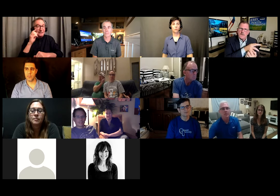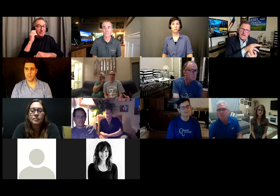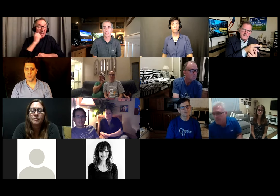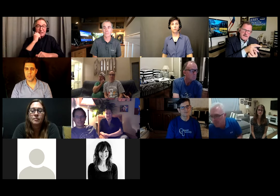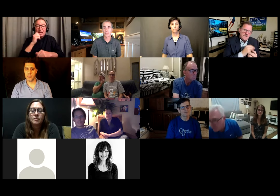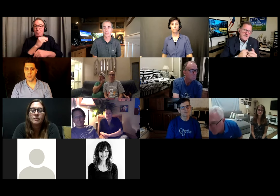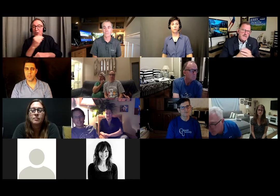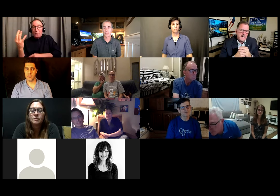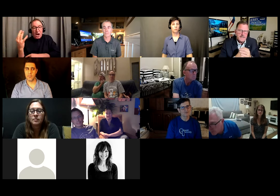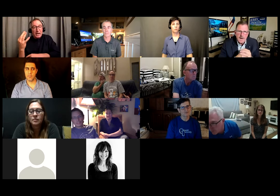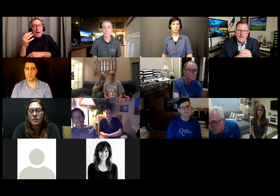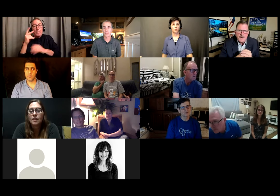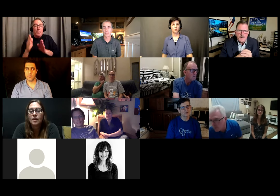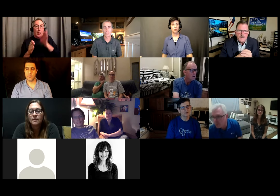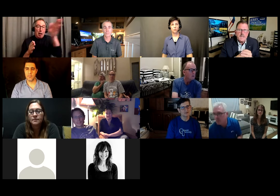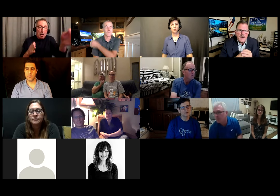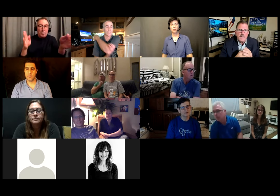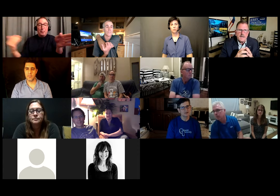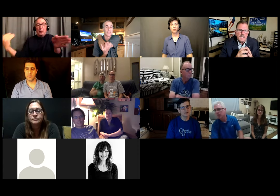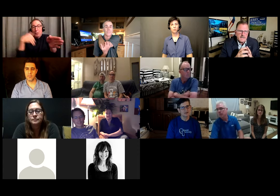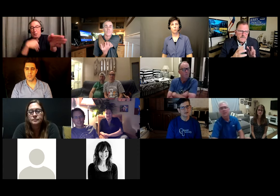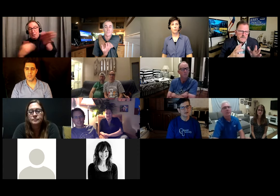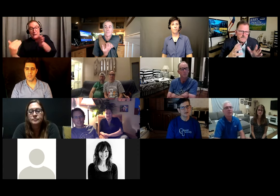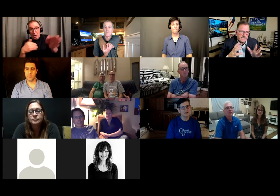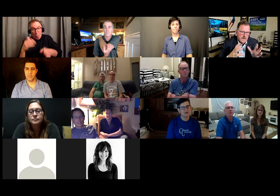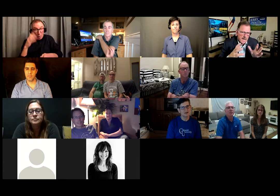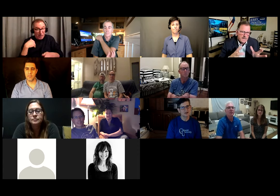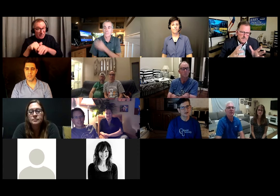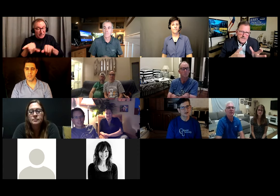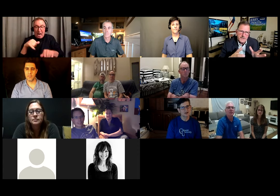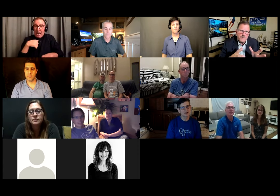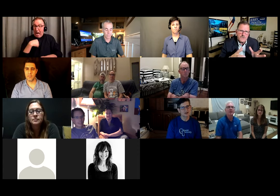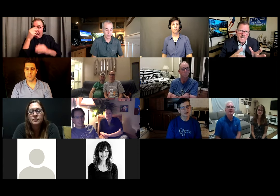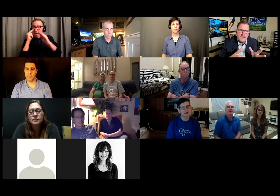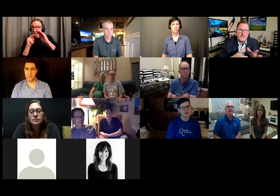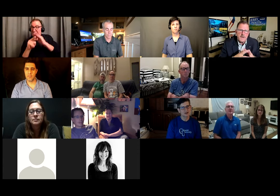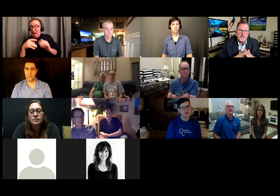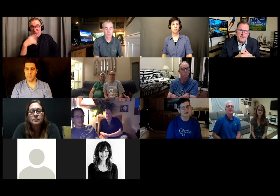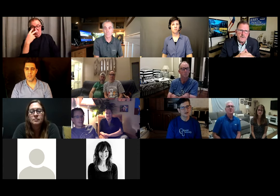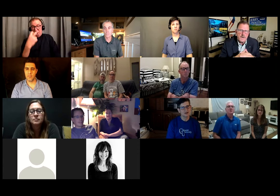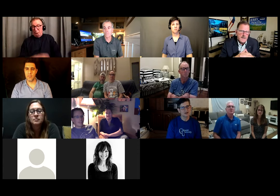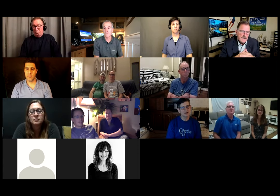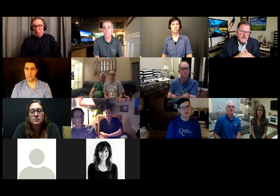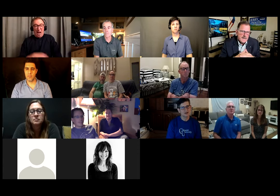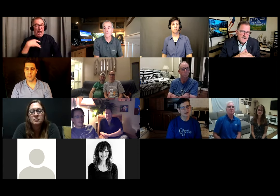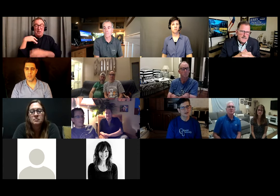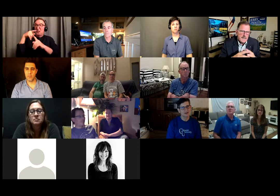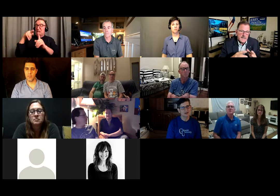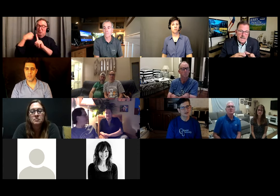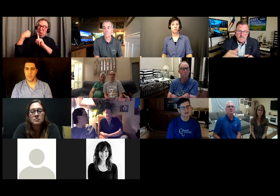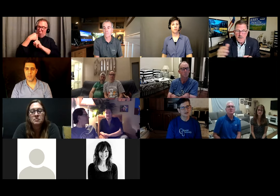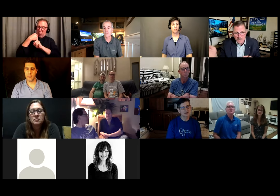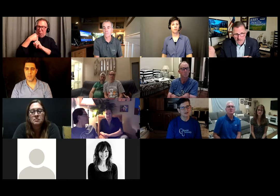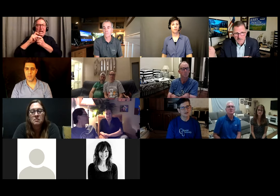people going out of town? I doubt it. I really doubt it. I think we've had a big, huge change in the way people work. And I